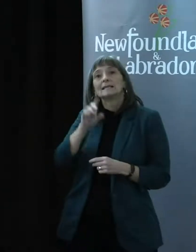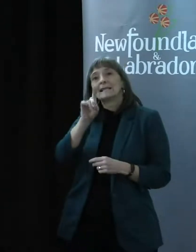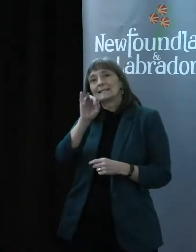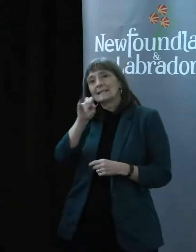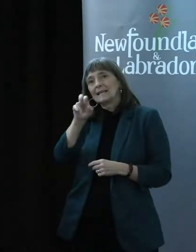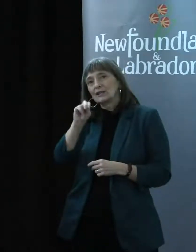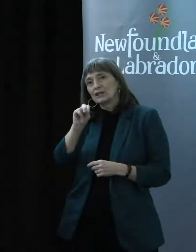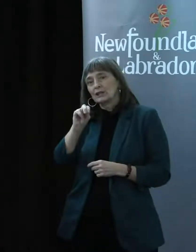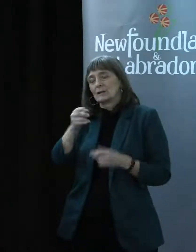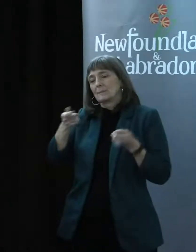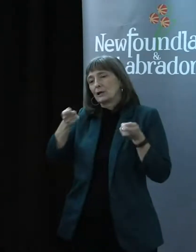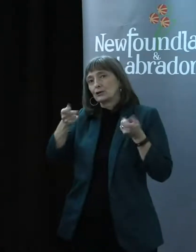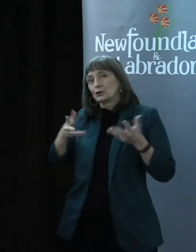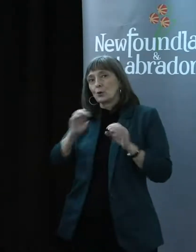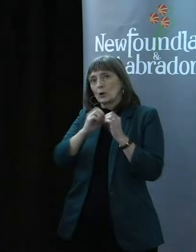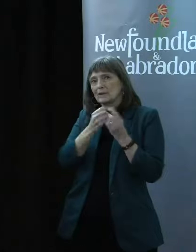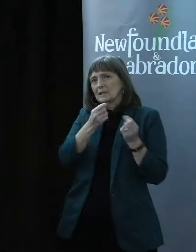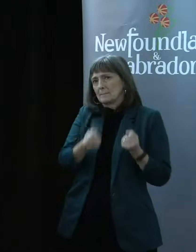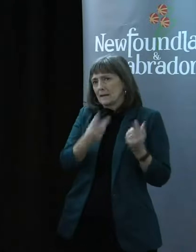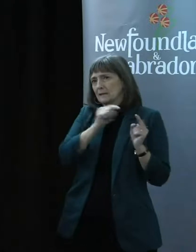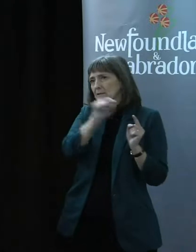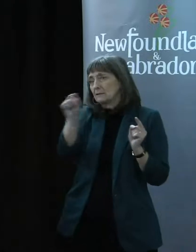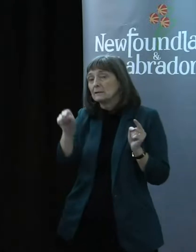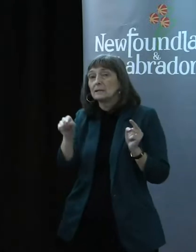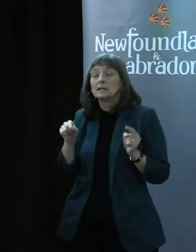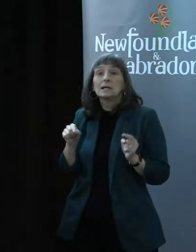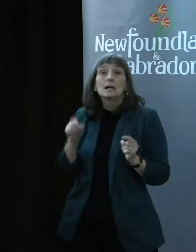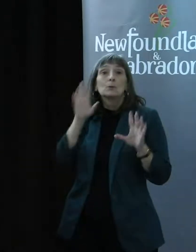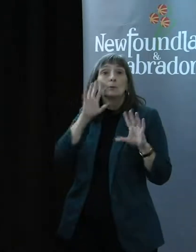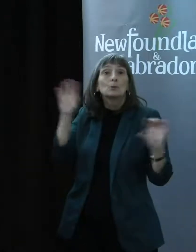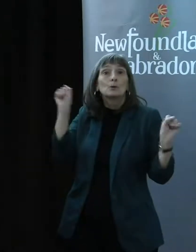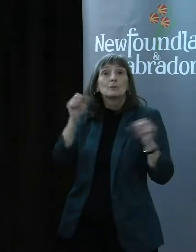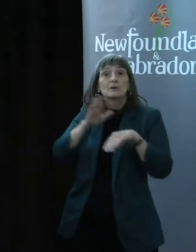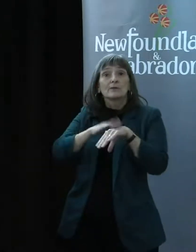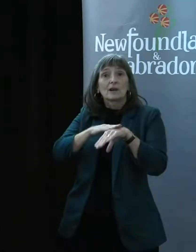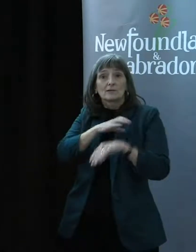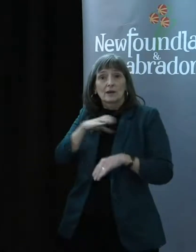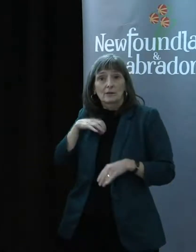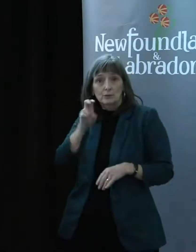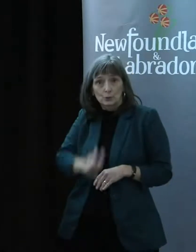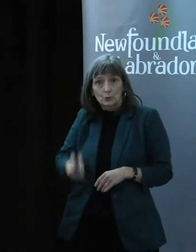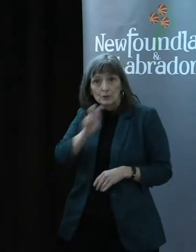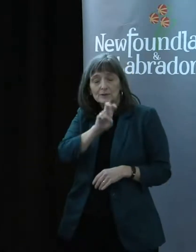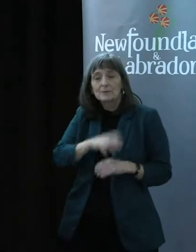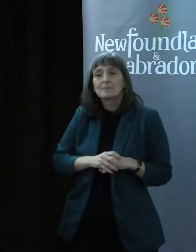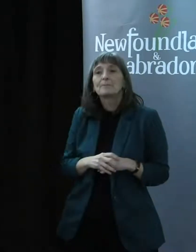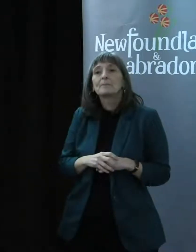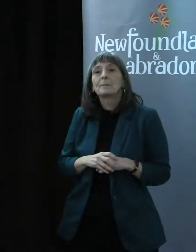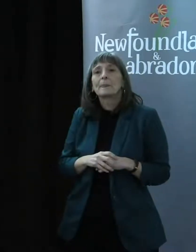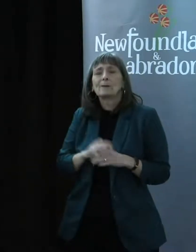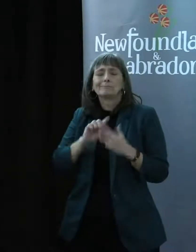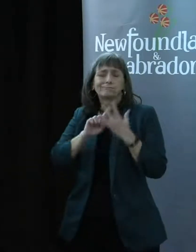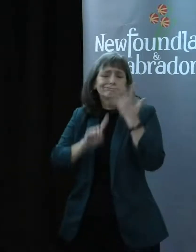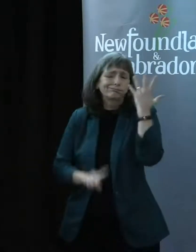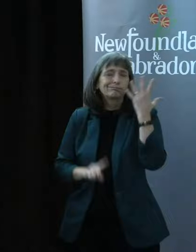management organizations, the Premier's Advisory Council on Tourism, and the countless others, many of whom have joined